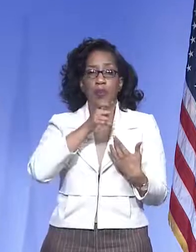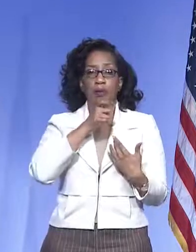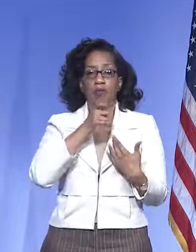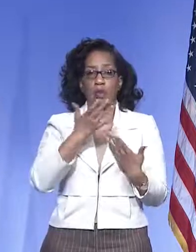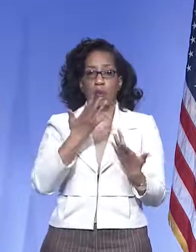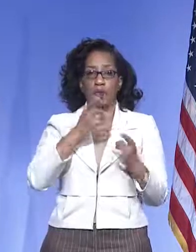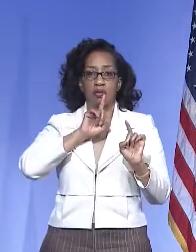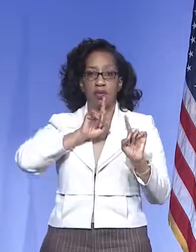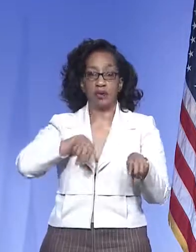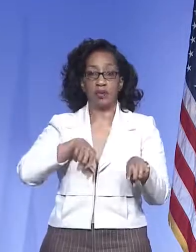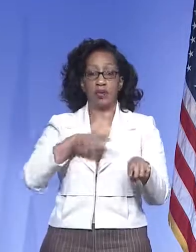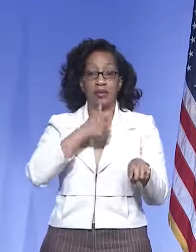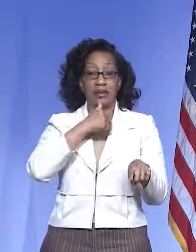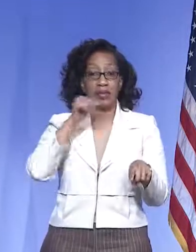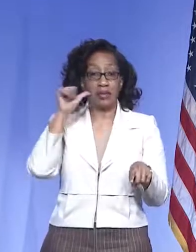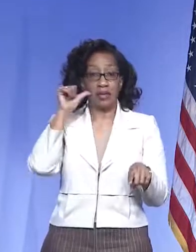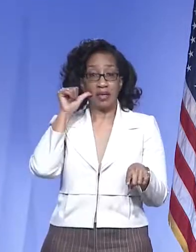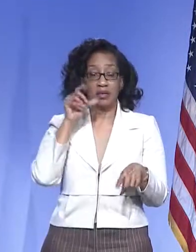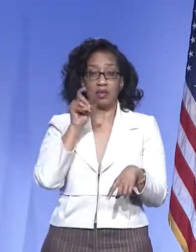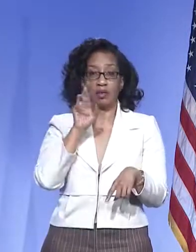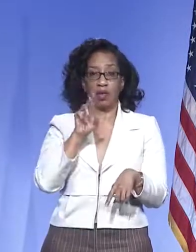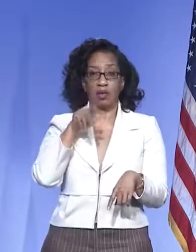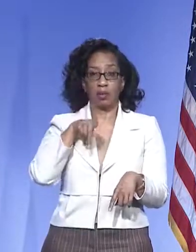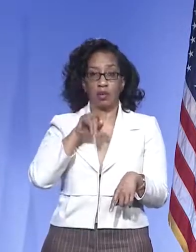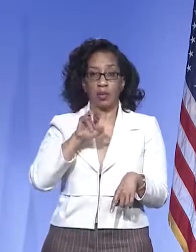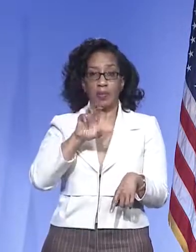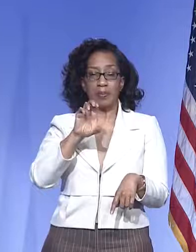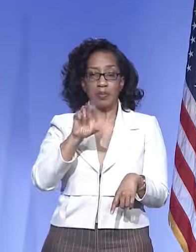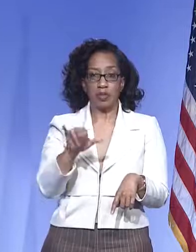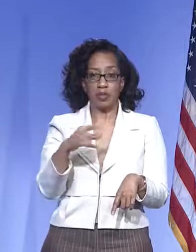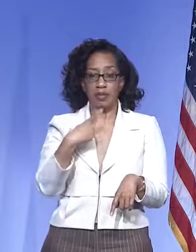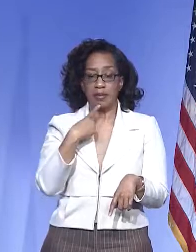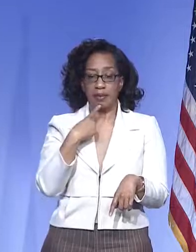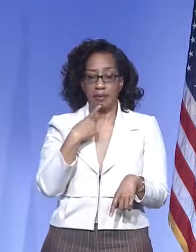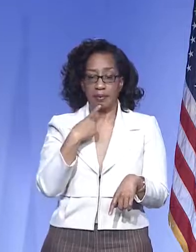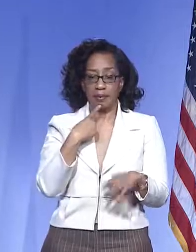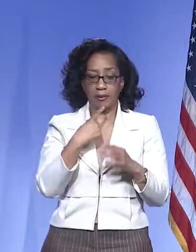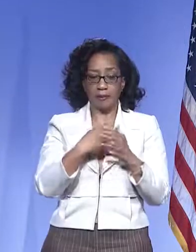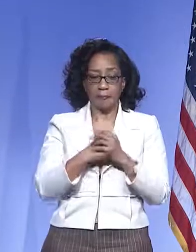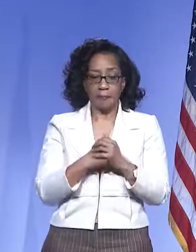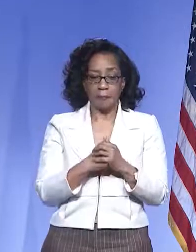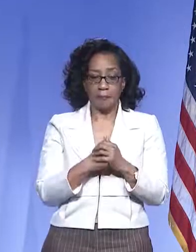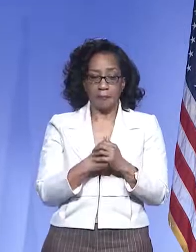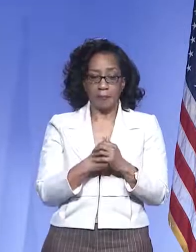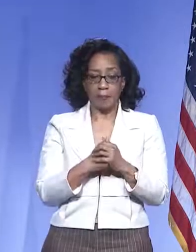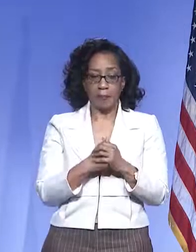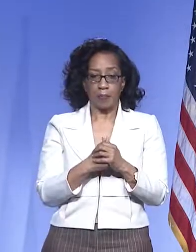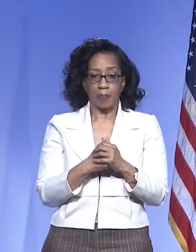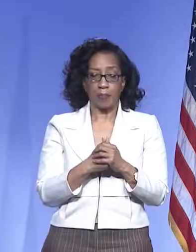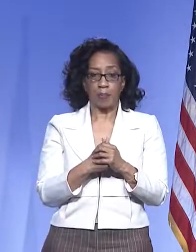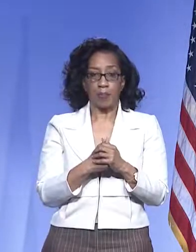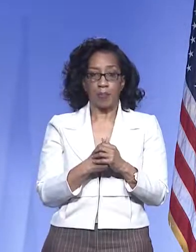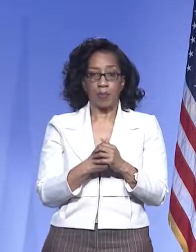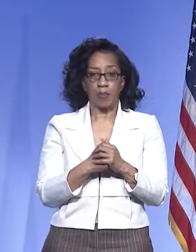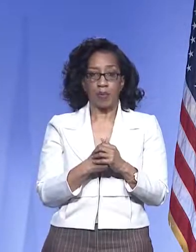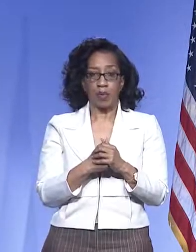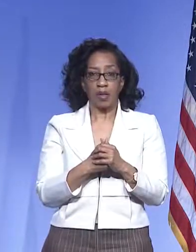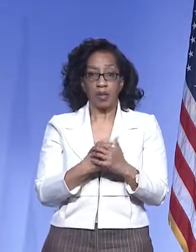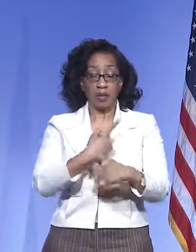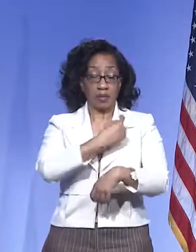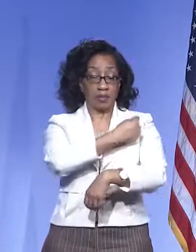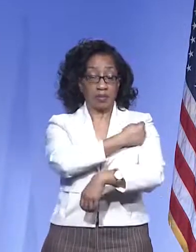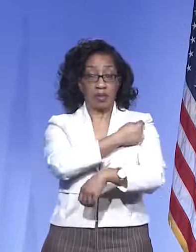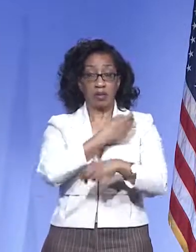fine. Yesterday, Dr. Piercy had mentioned that low uptake in the vaccine